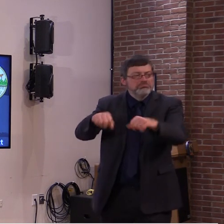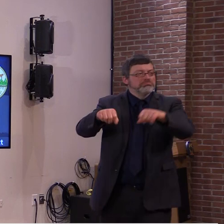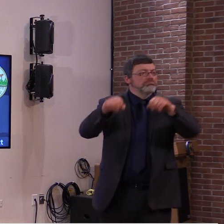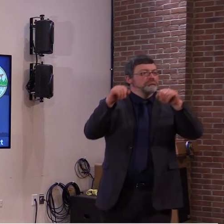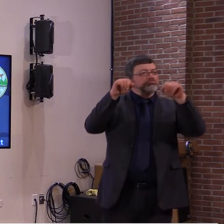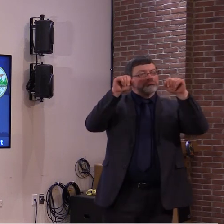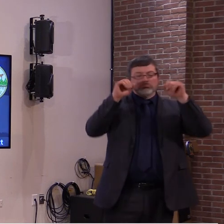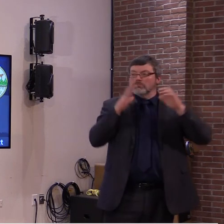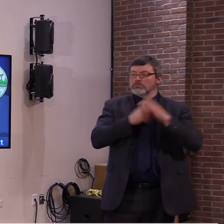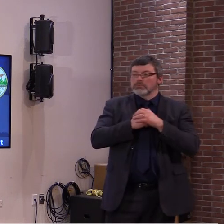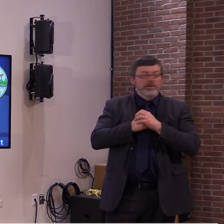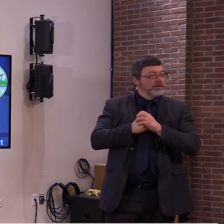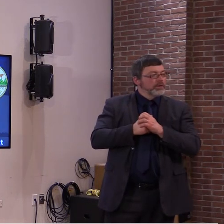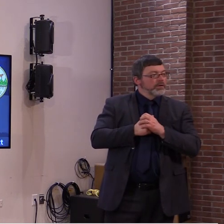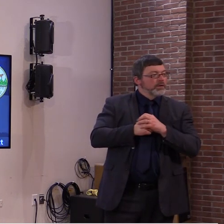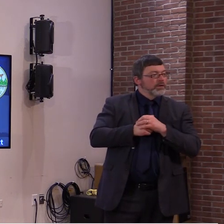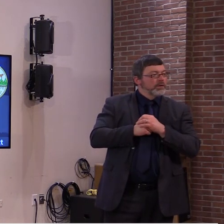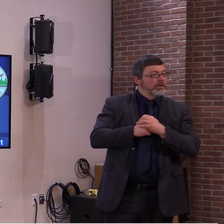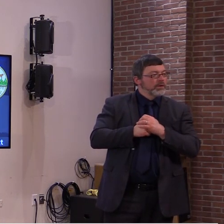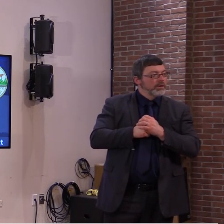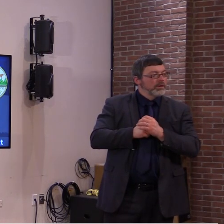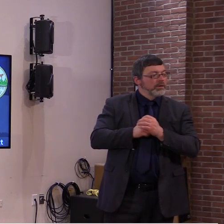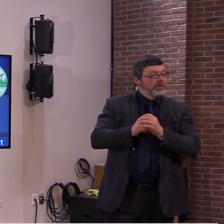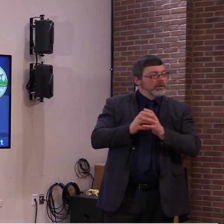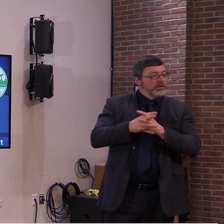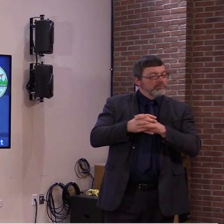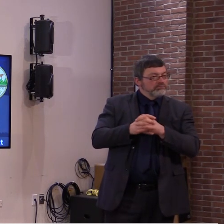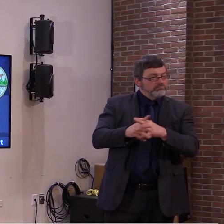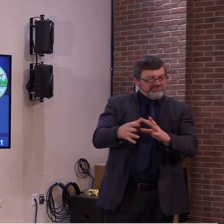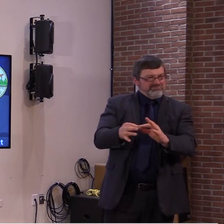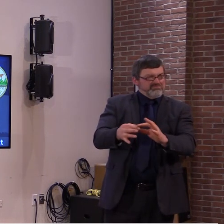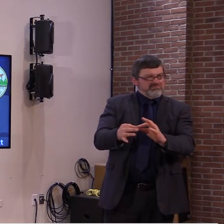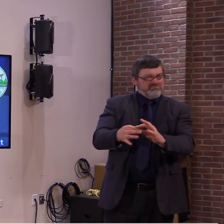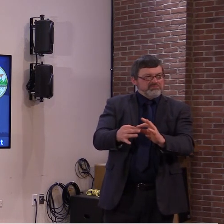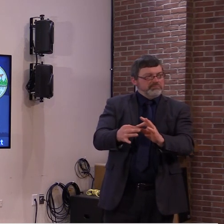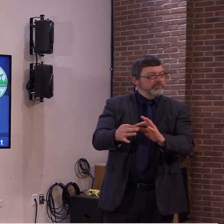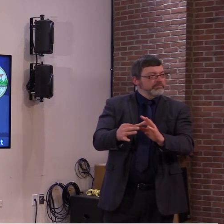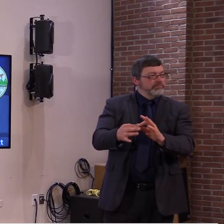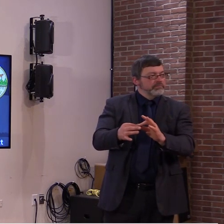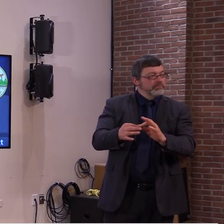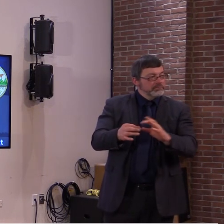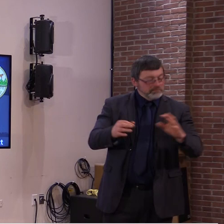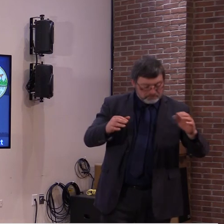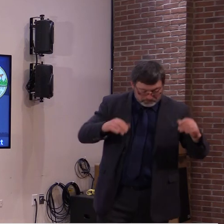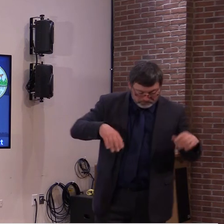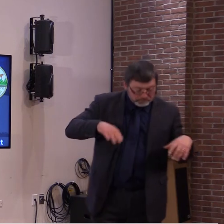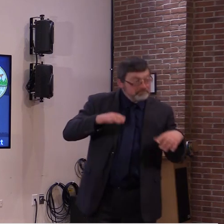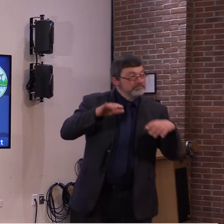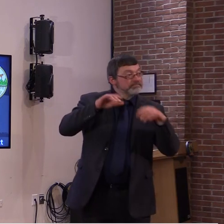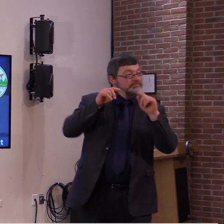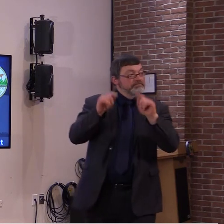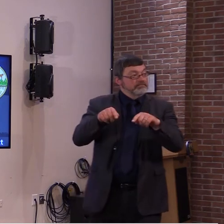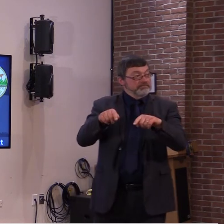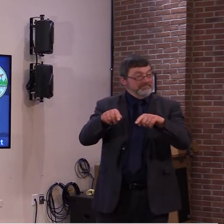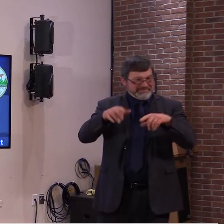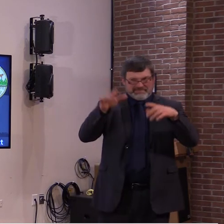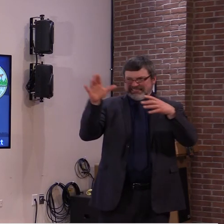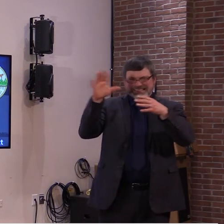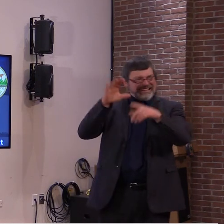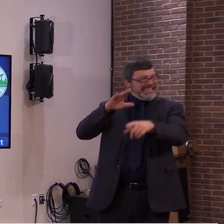Great. I wanted to know, I know it was mentioned after phase 1A, the state will move to the age